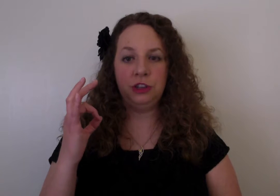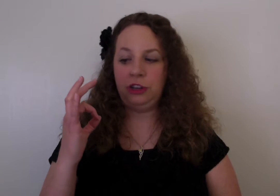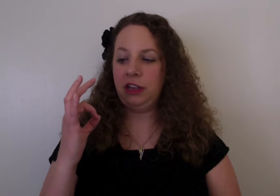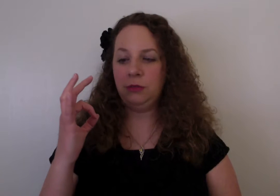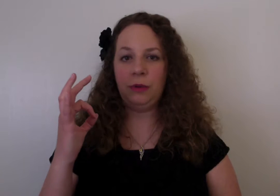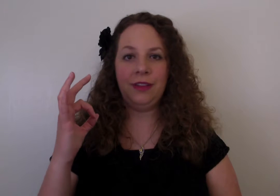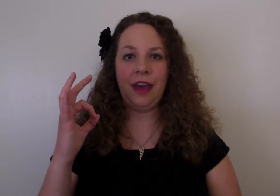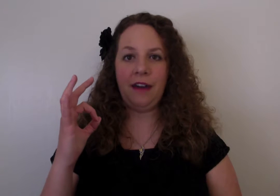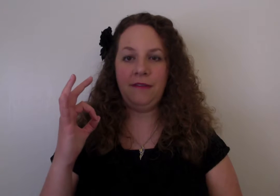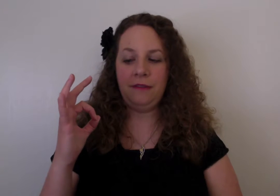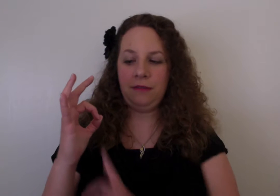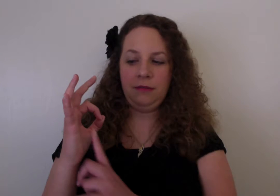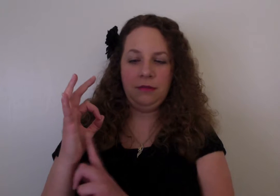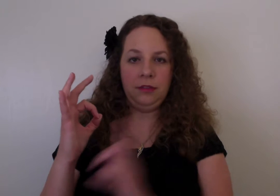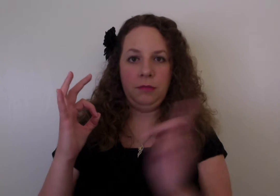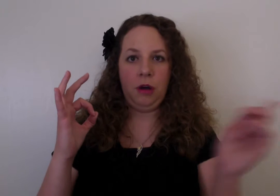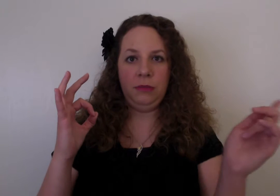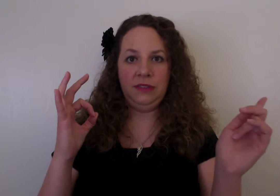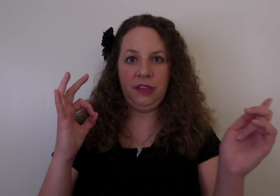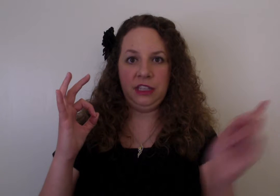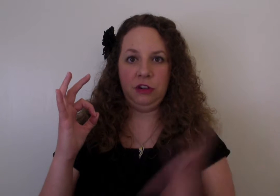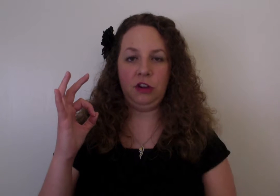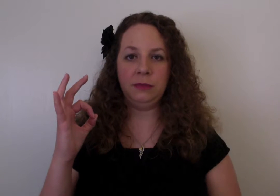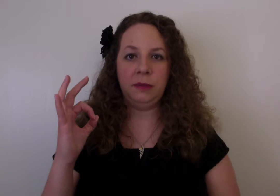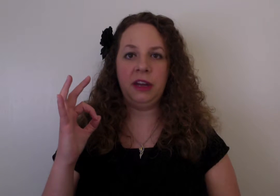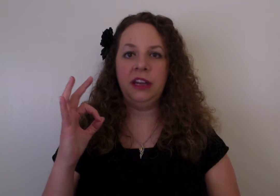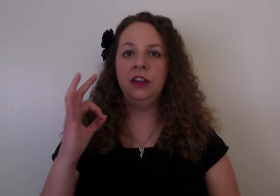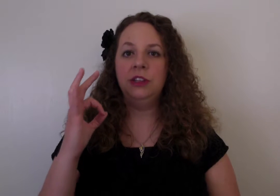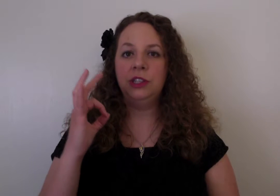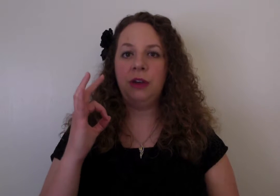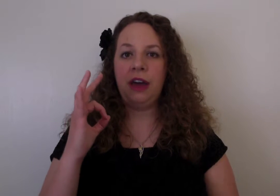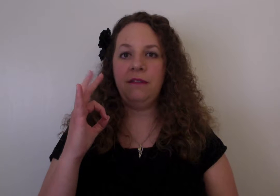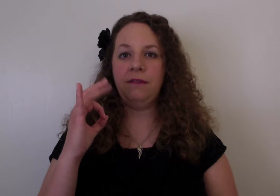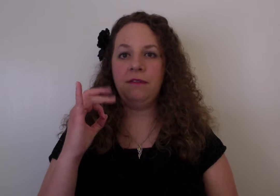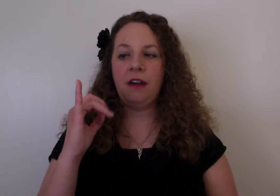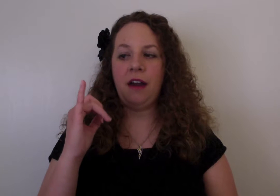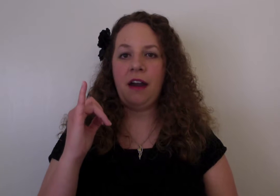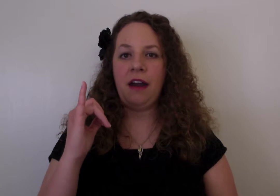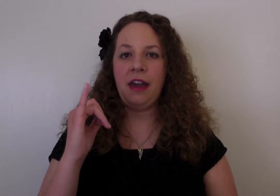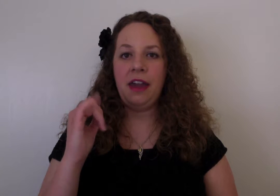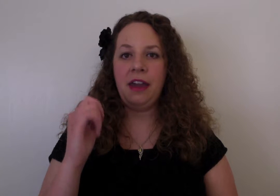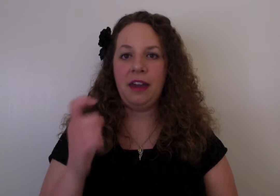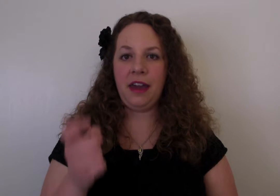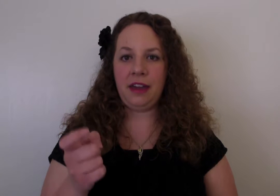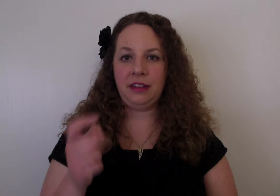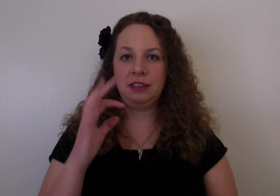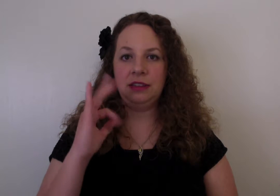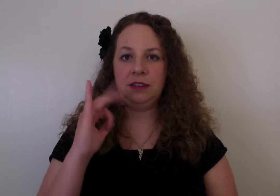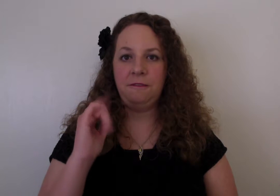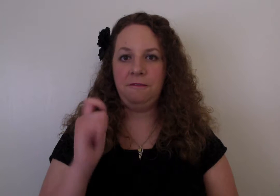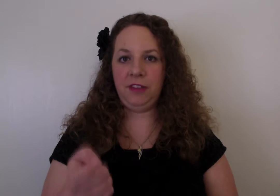turn it to where the F, the palm, is facing across my body. So F-I-X, fix.